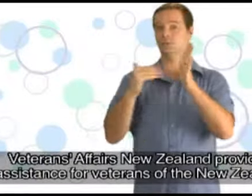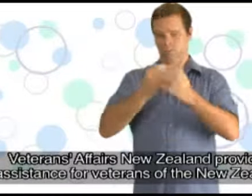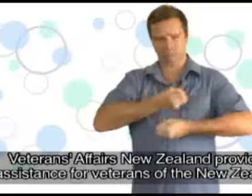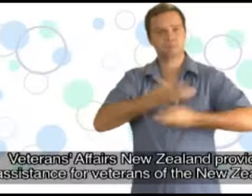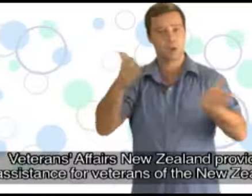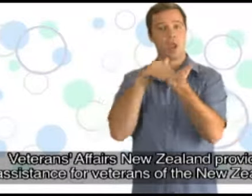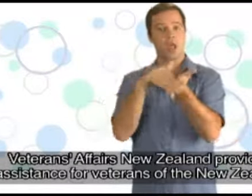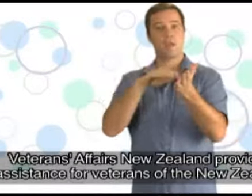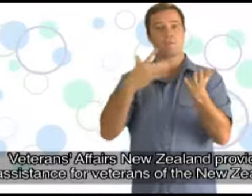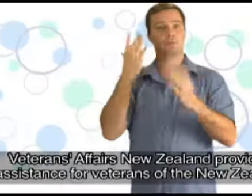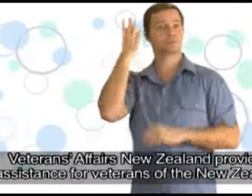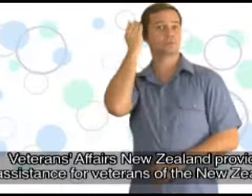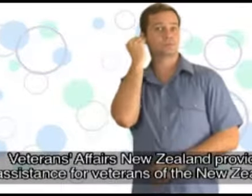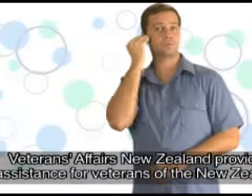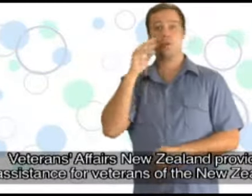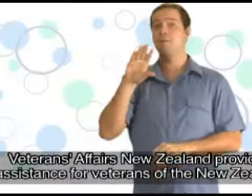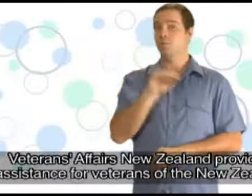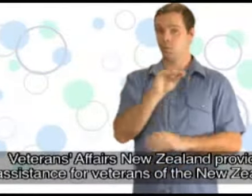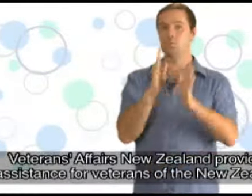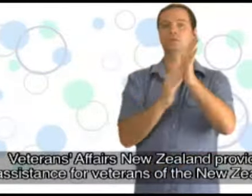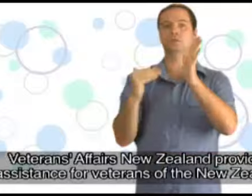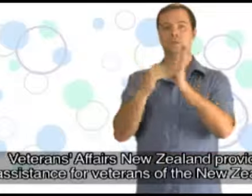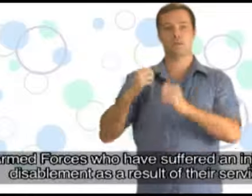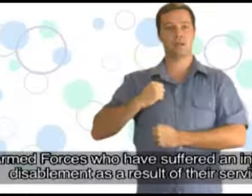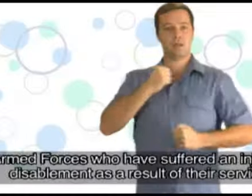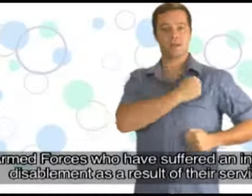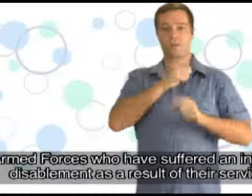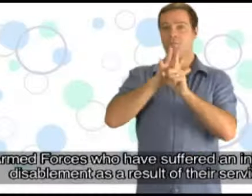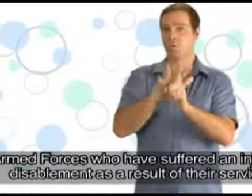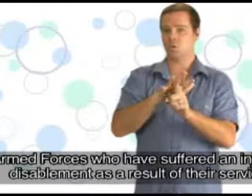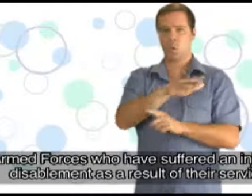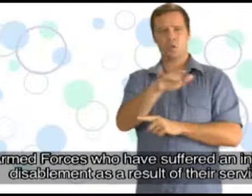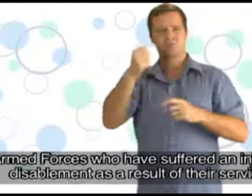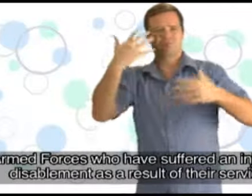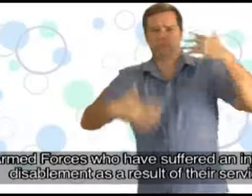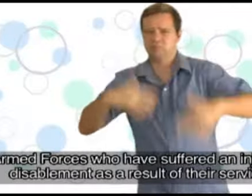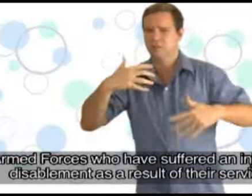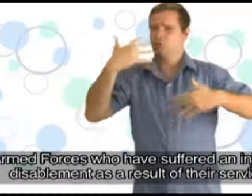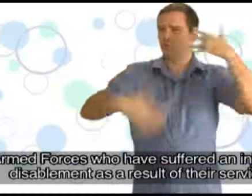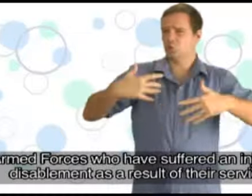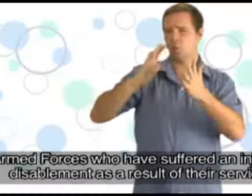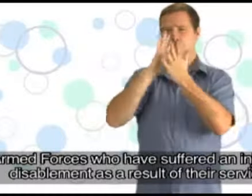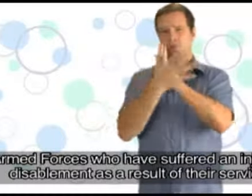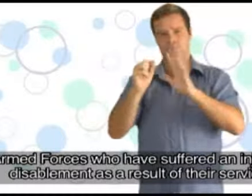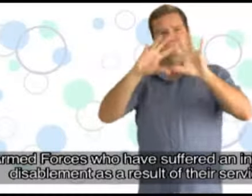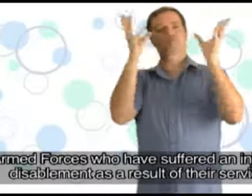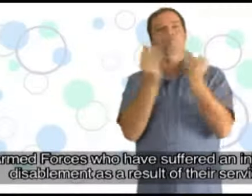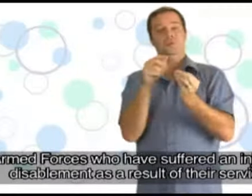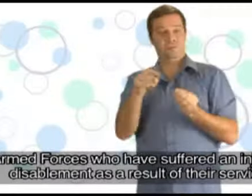Veterans Affairs New Zealand provides assistance for veterans of the New Zealand Armed Forces who have suffered an injury or disablement as a result of